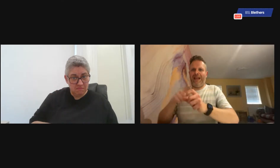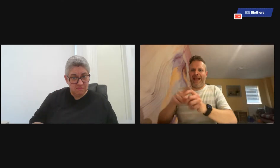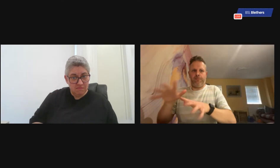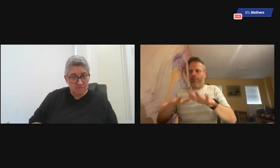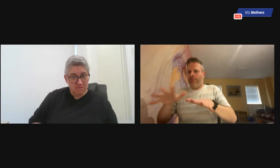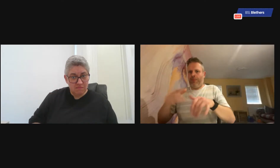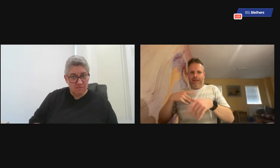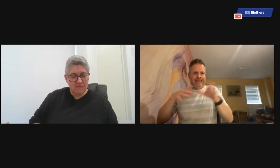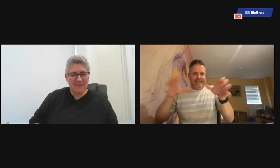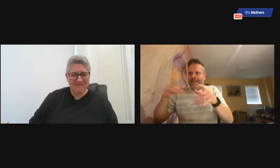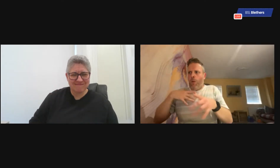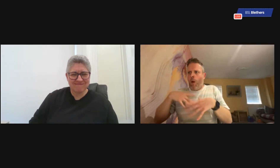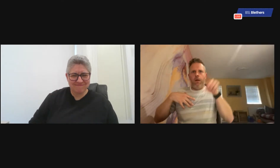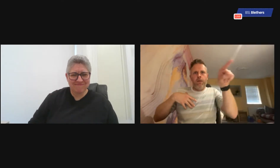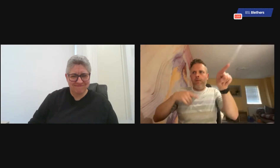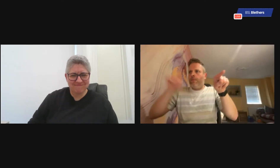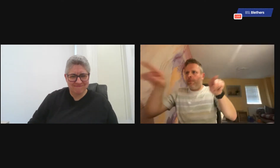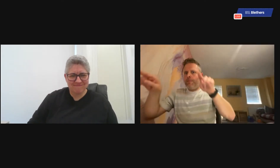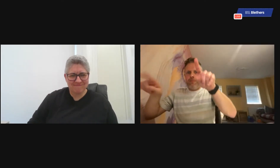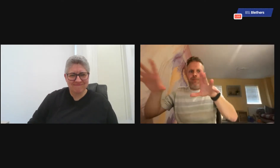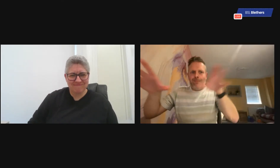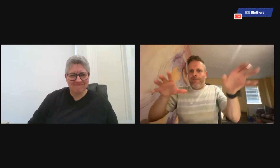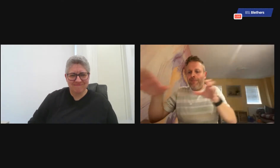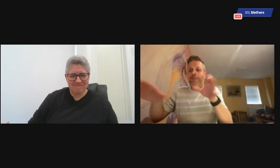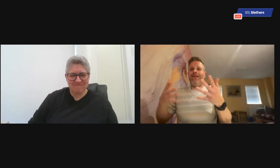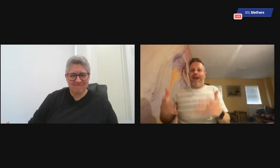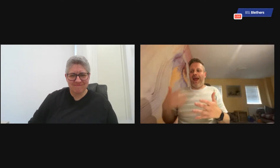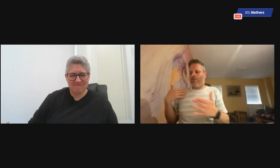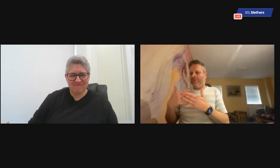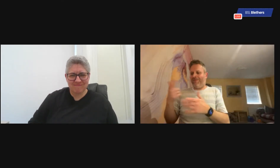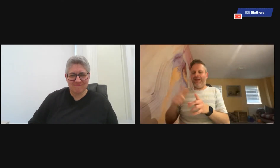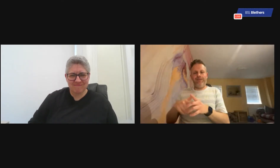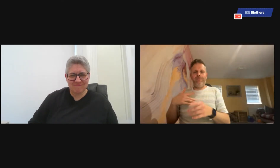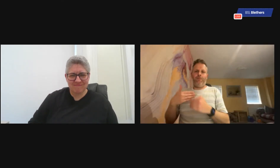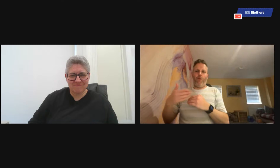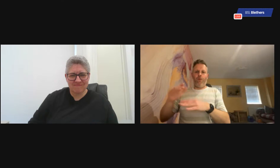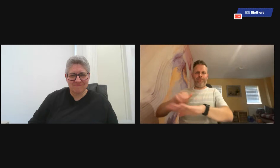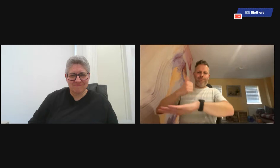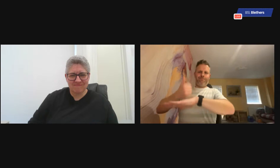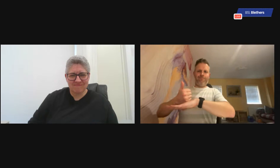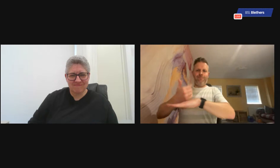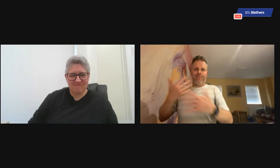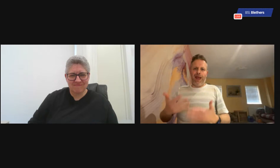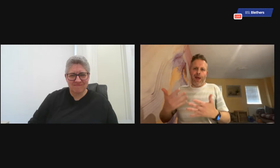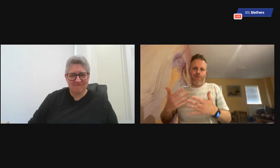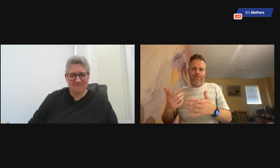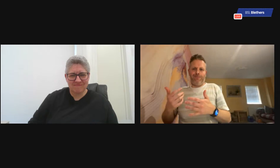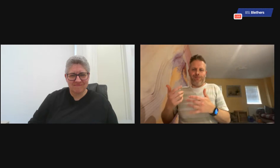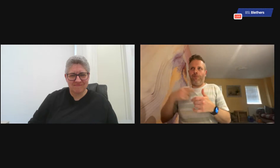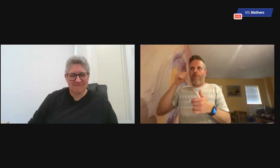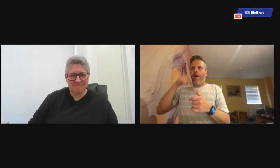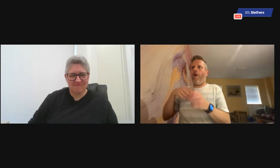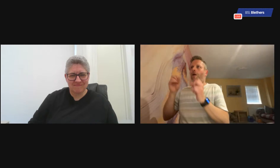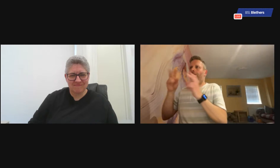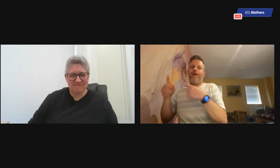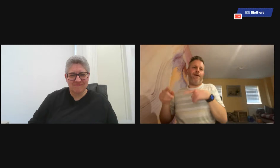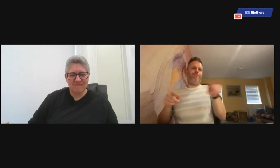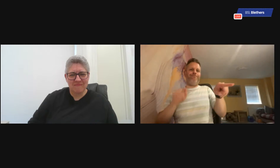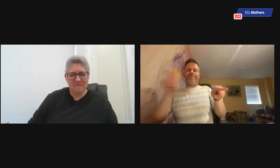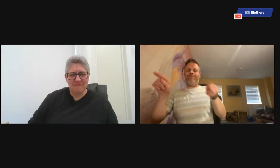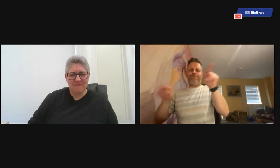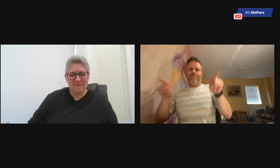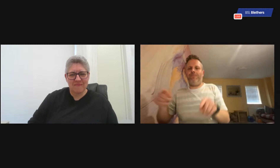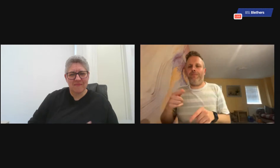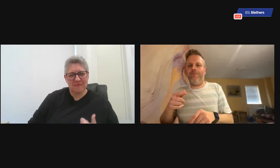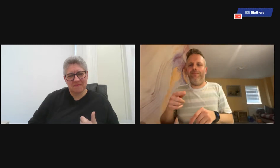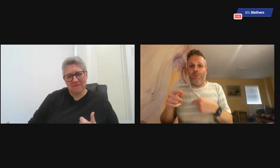holiday, so the social workers are clear. Yeah, I mean, I That's a think good. that, yeah, sorry. I think that, the first couple of years, there's a lot